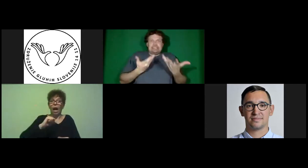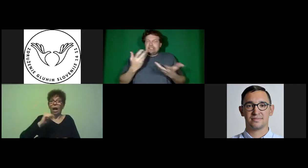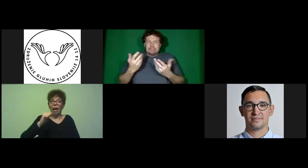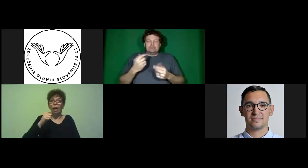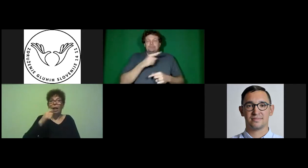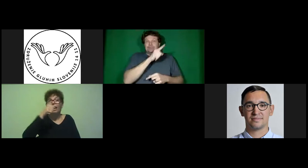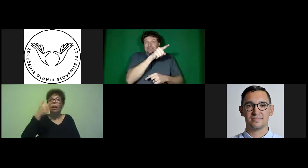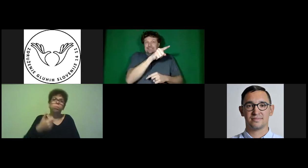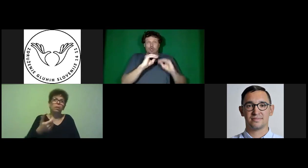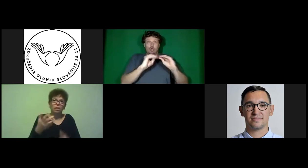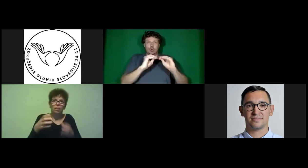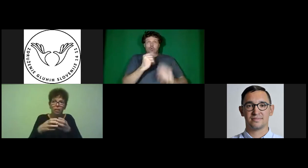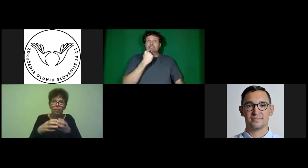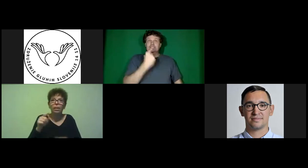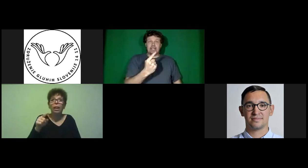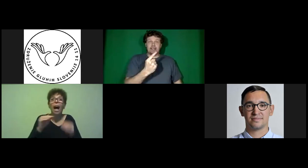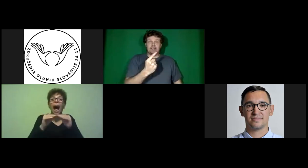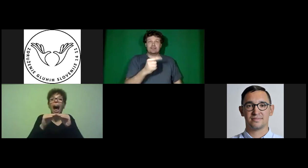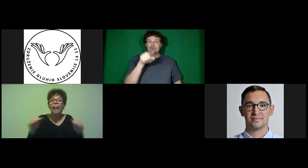division, professional basketball players.